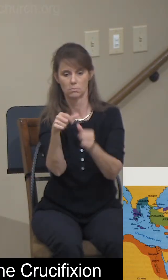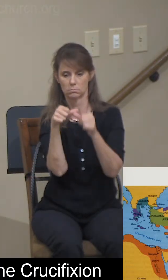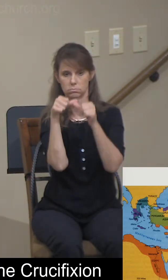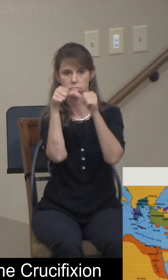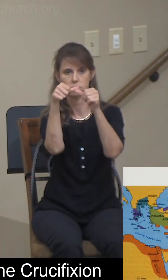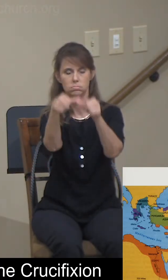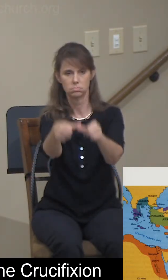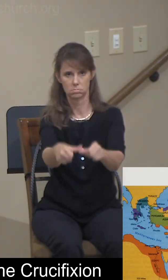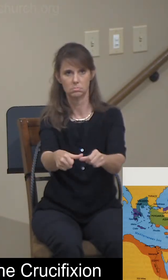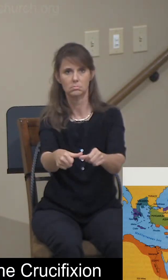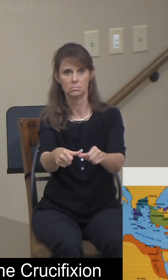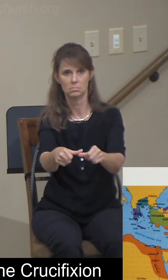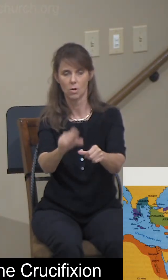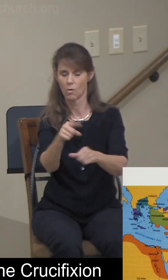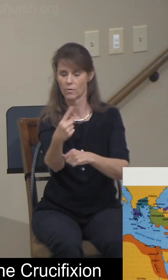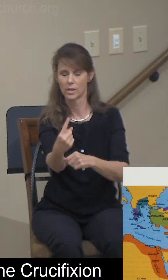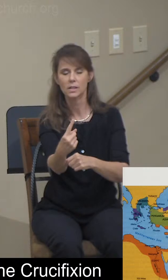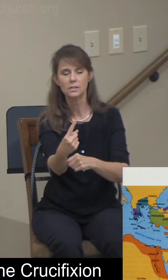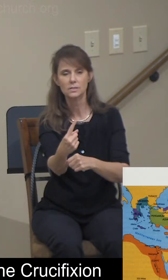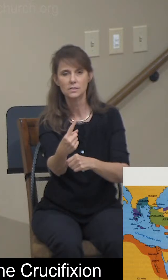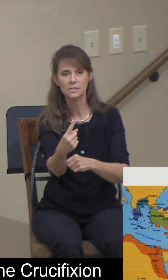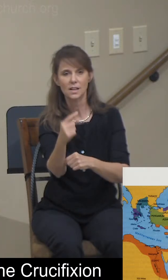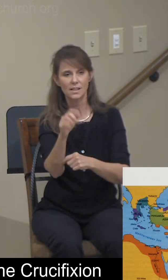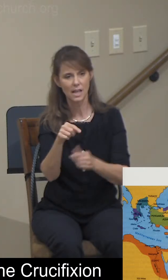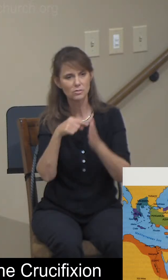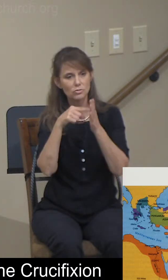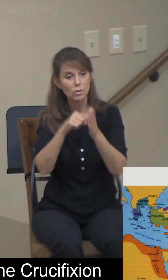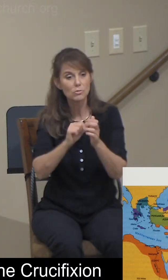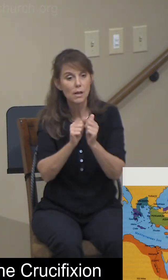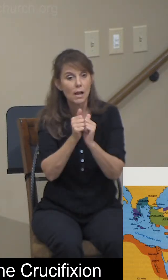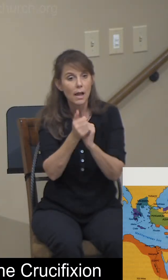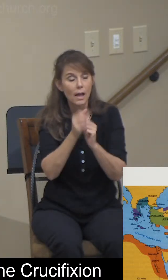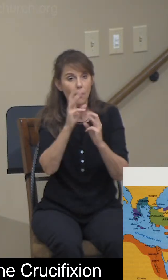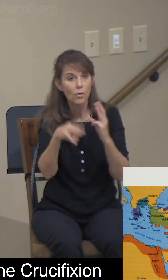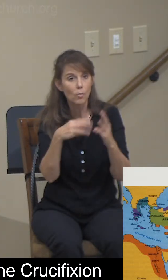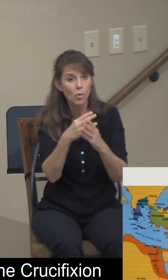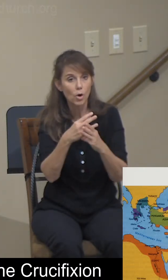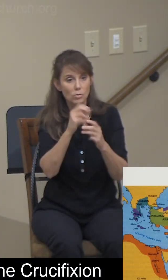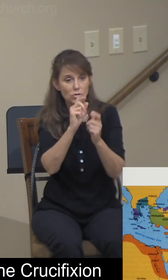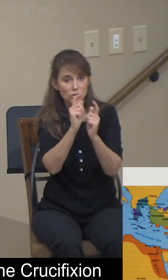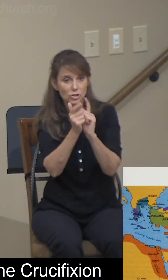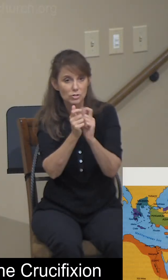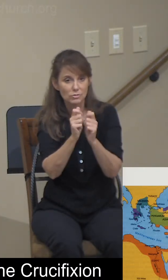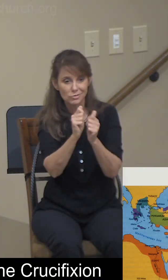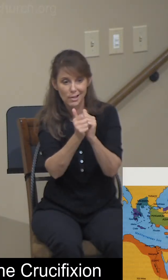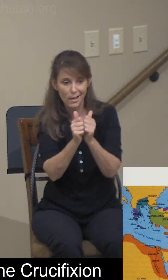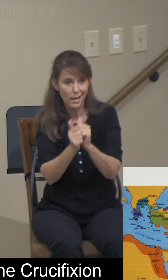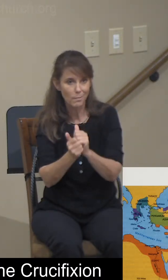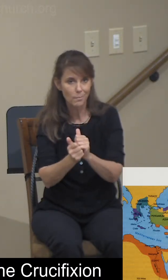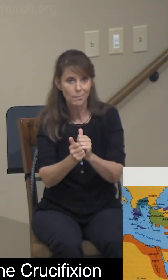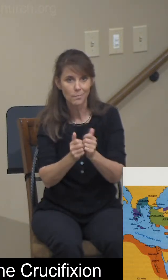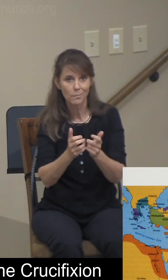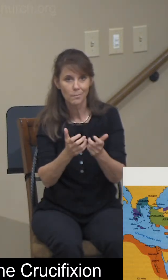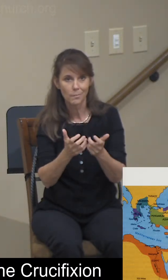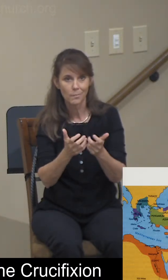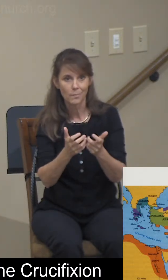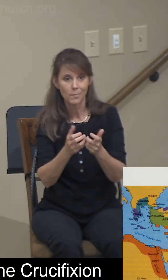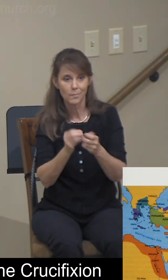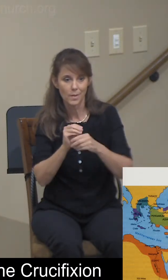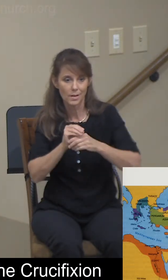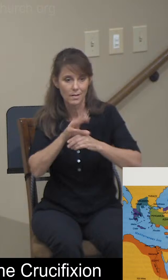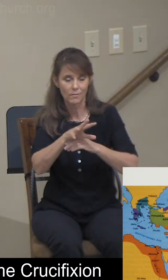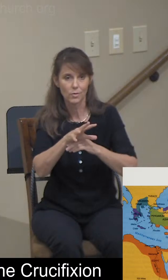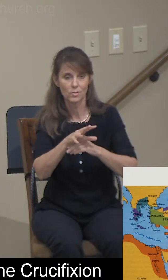to understand how the world is shaped as we lead up to the time of Jesus. Now, in